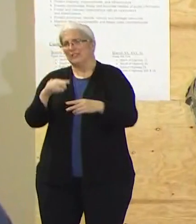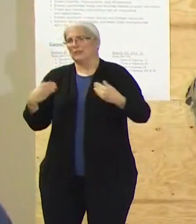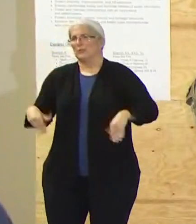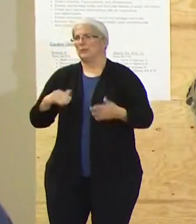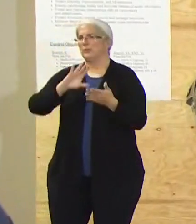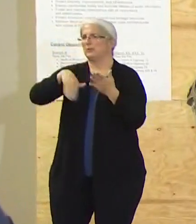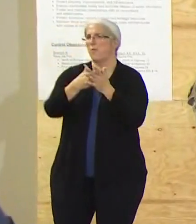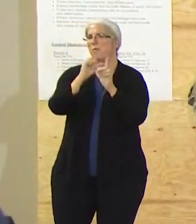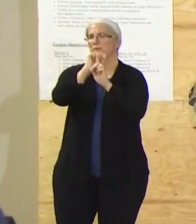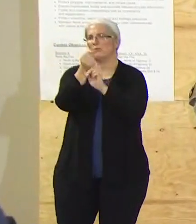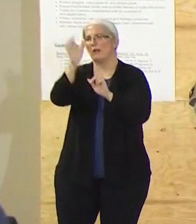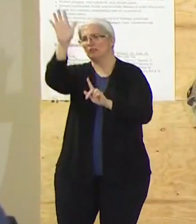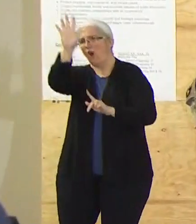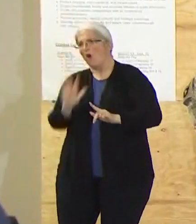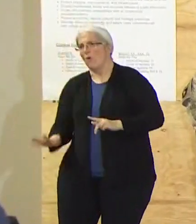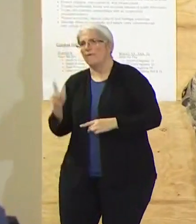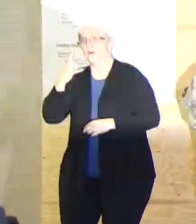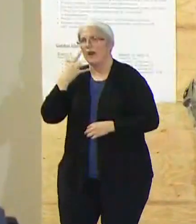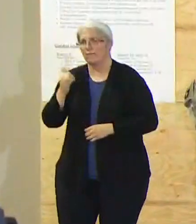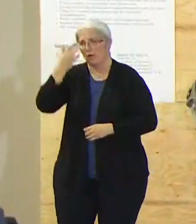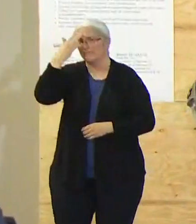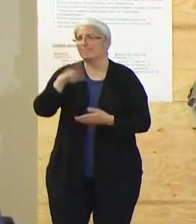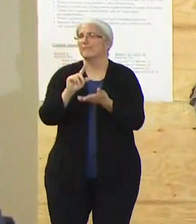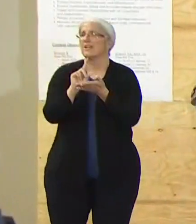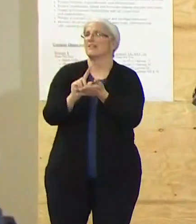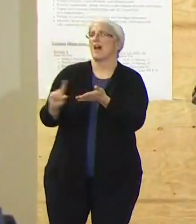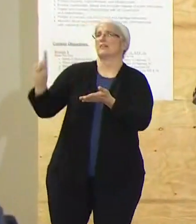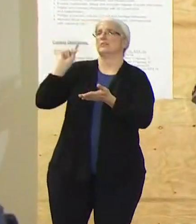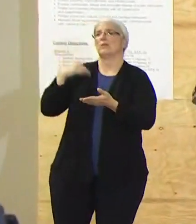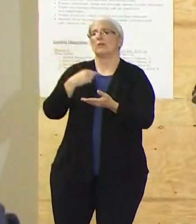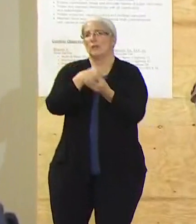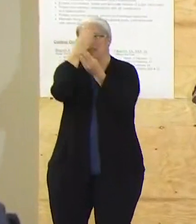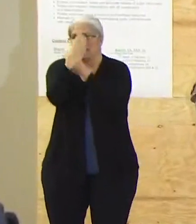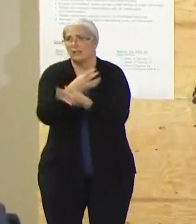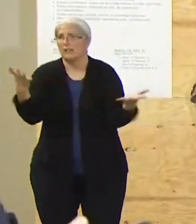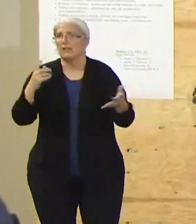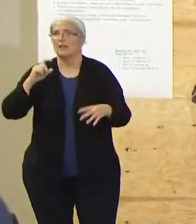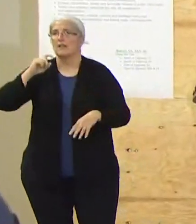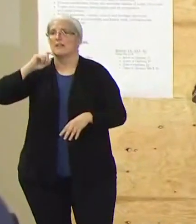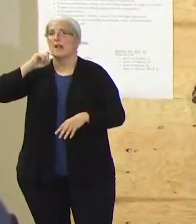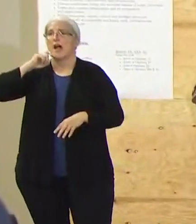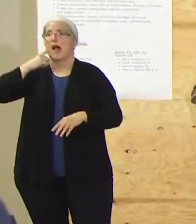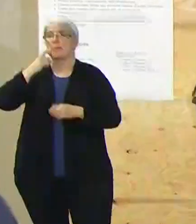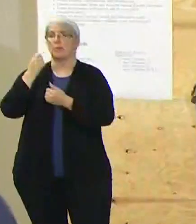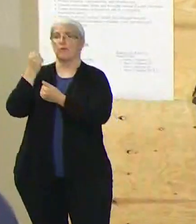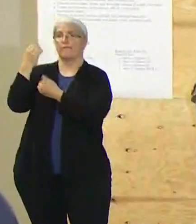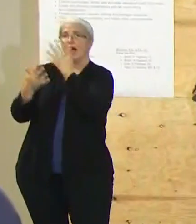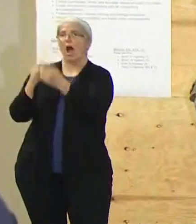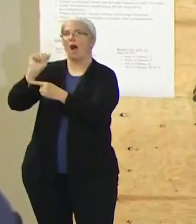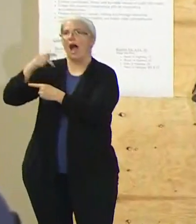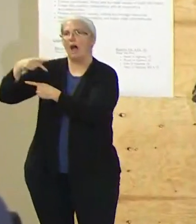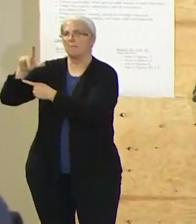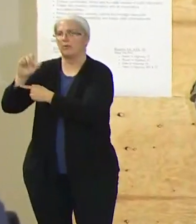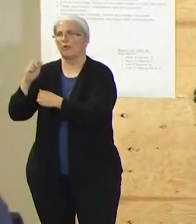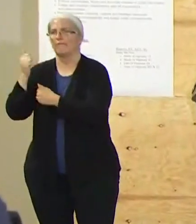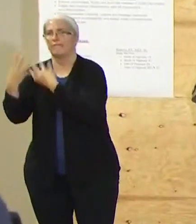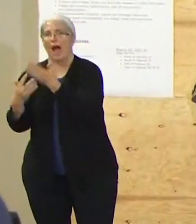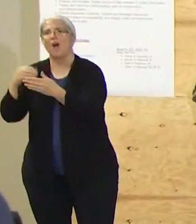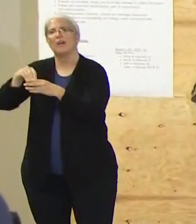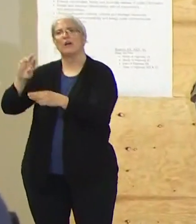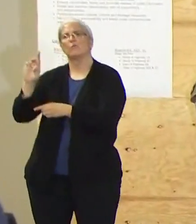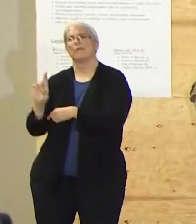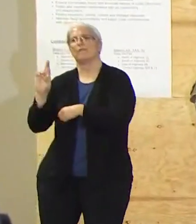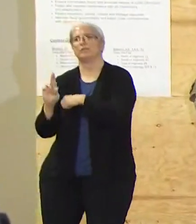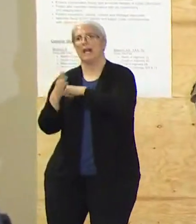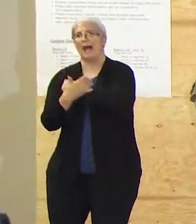so ago, the headline fires in the state of California, the Apple Fire around Riverside County, challenges we were facing,